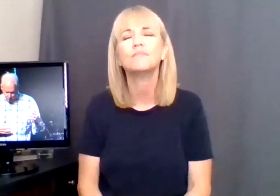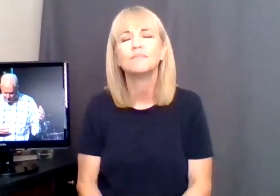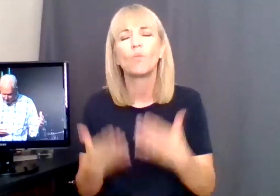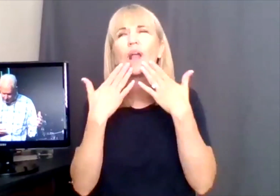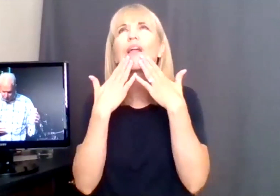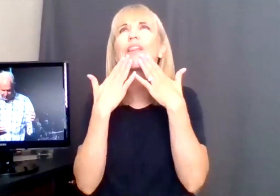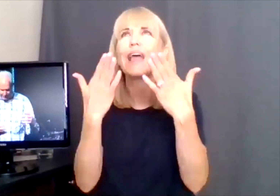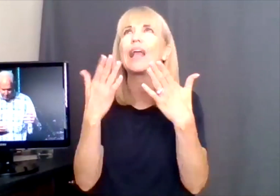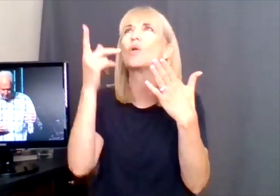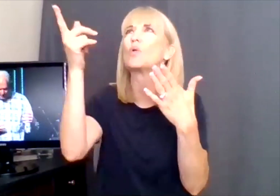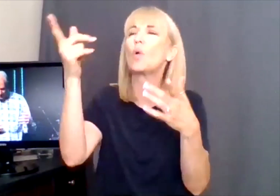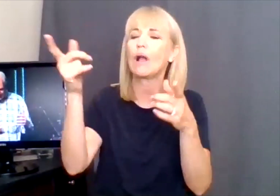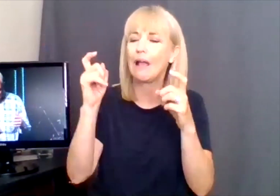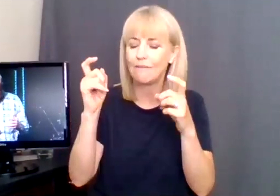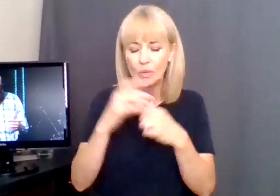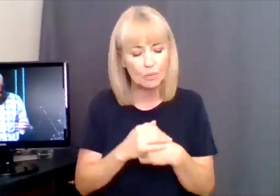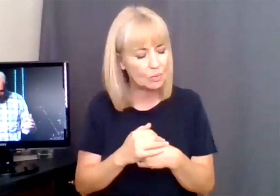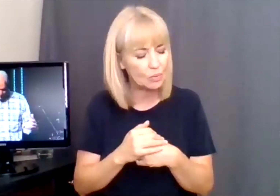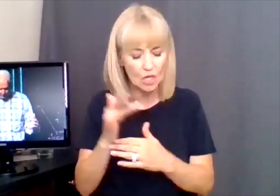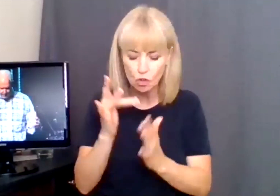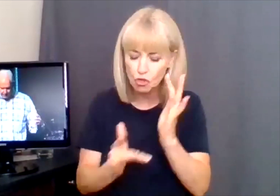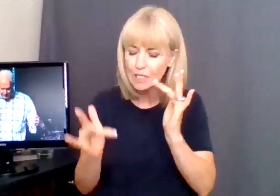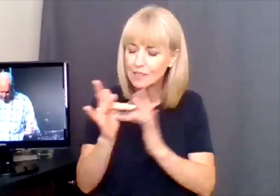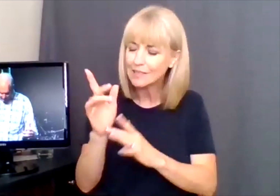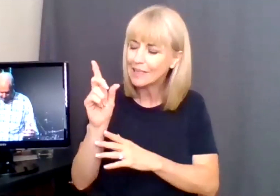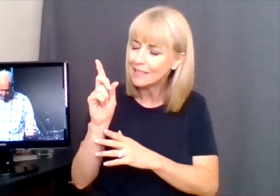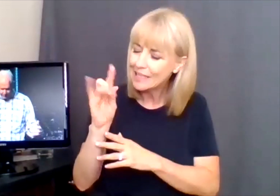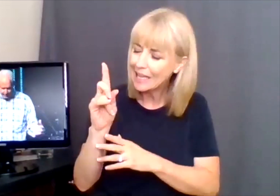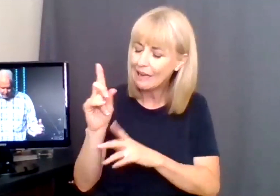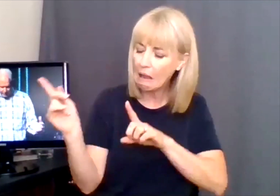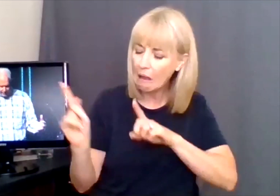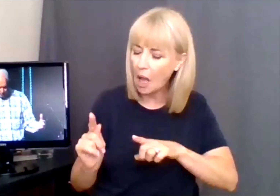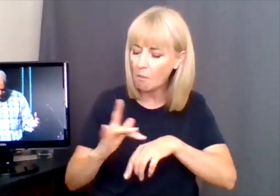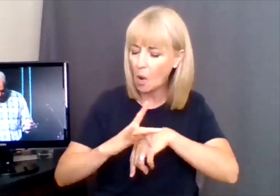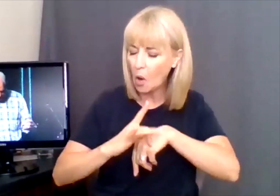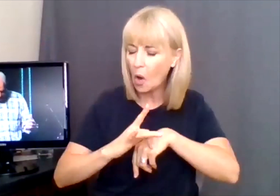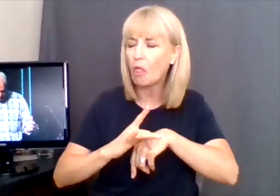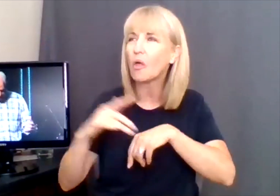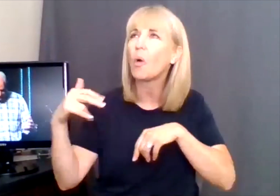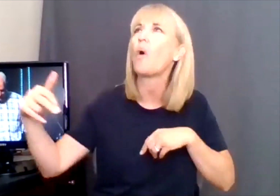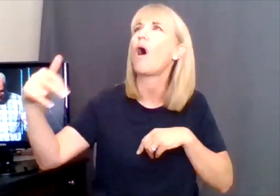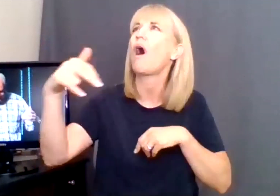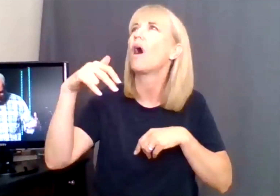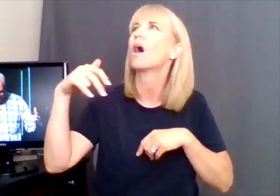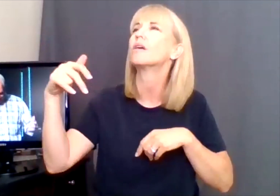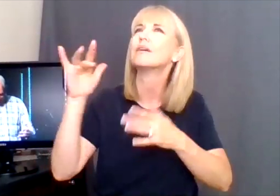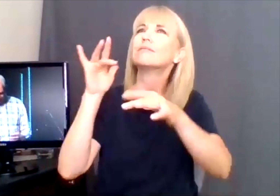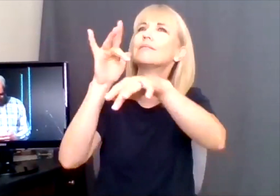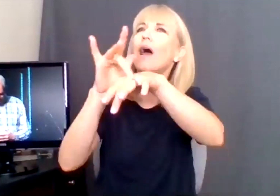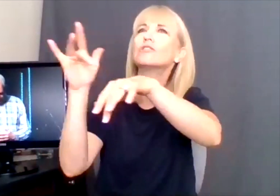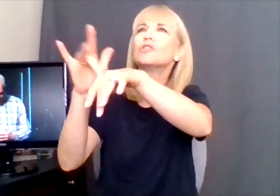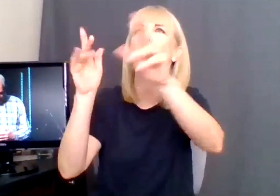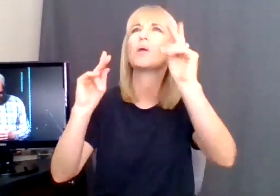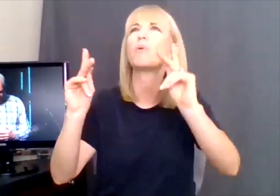And just the way Jesus, when he came to earth, how he walked among people and he touched them and he reached out to them and he gave his